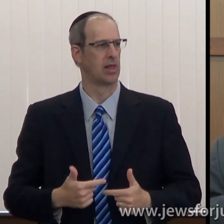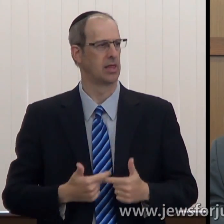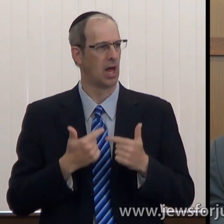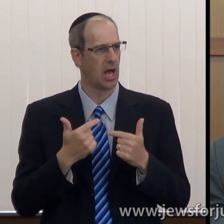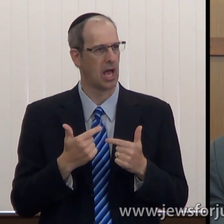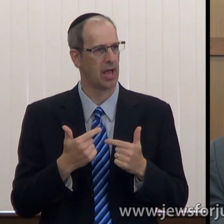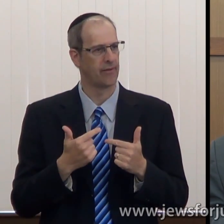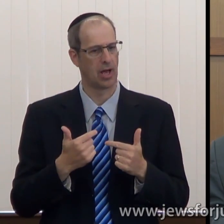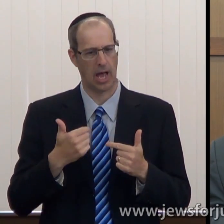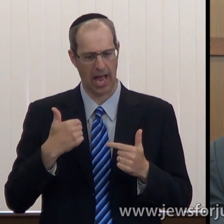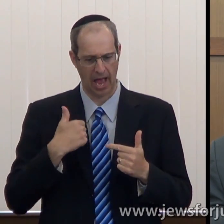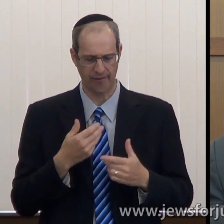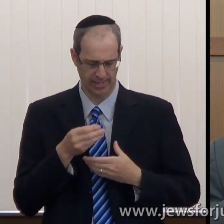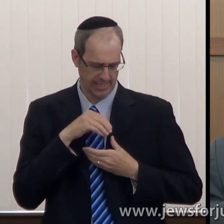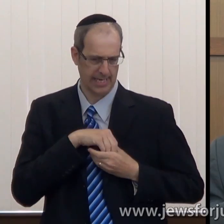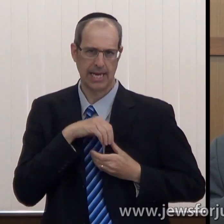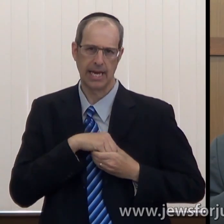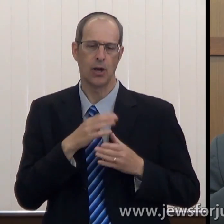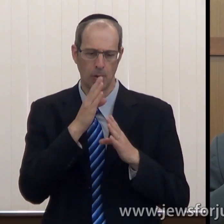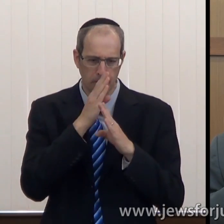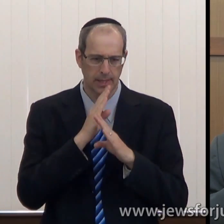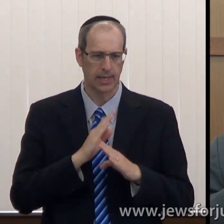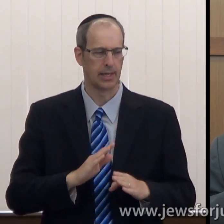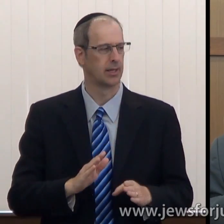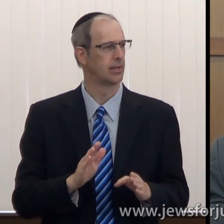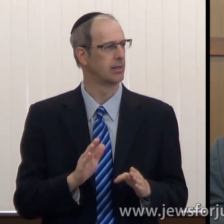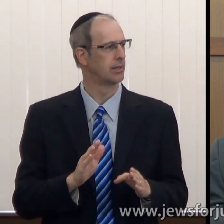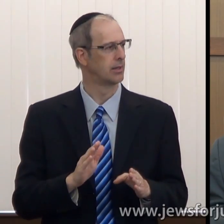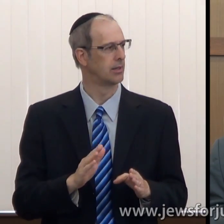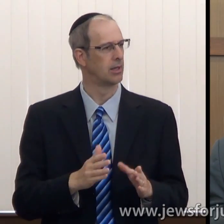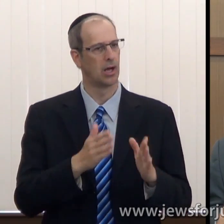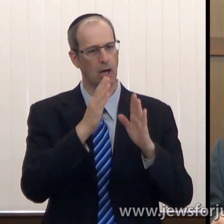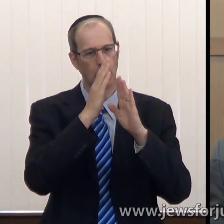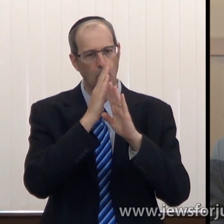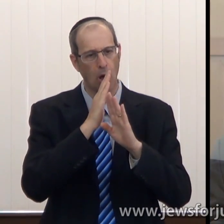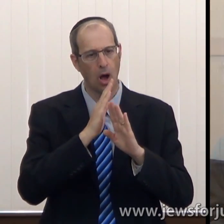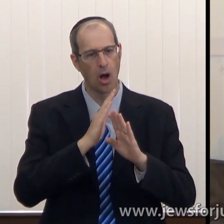have inner peace, where we have tranquility.